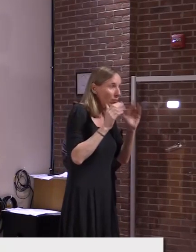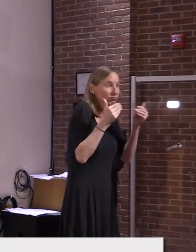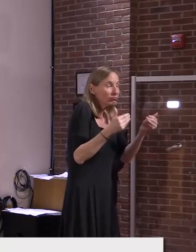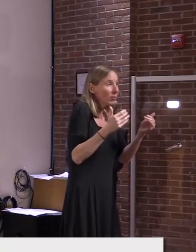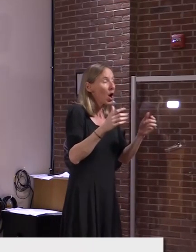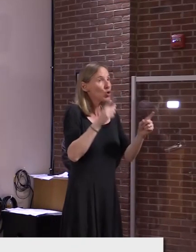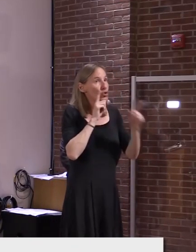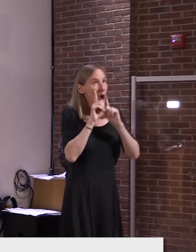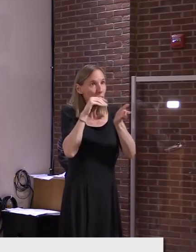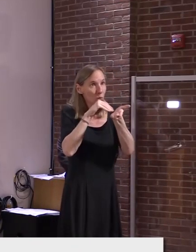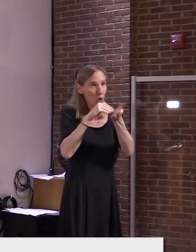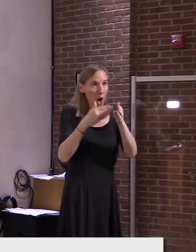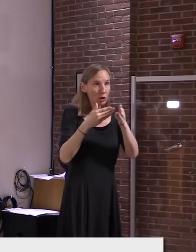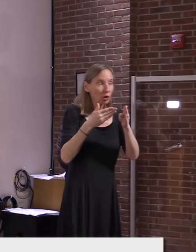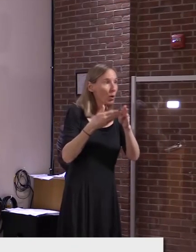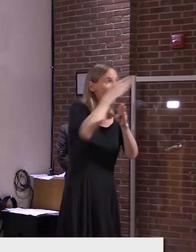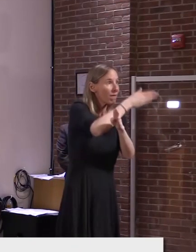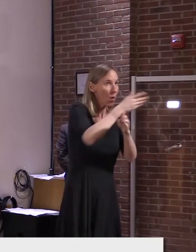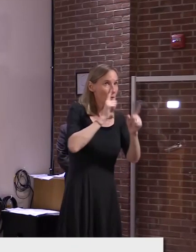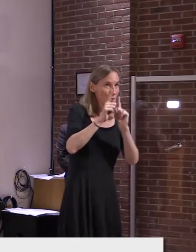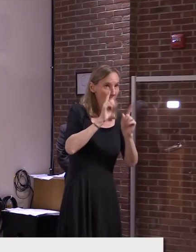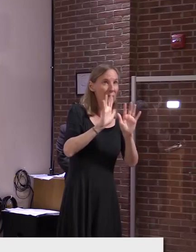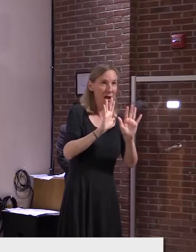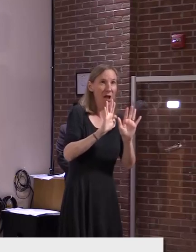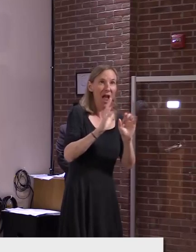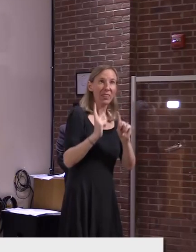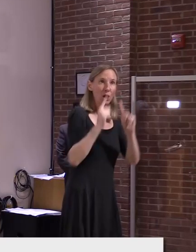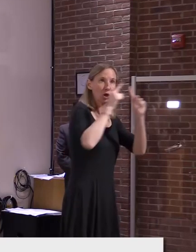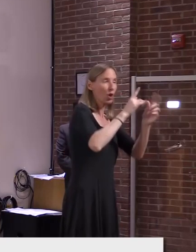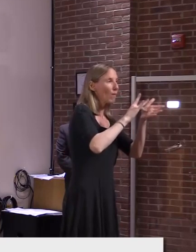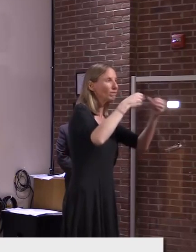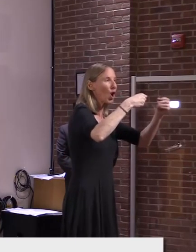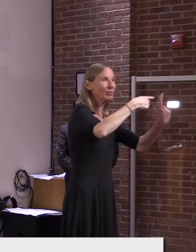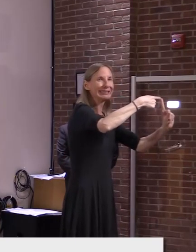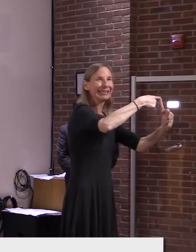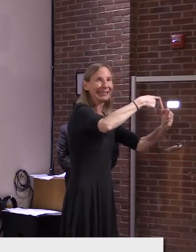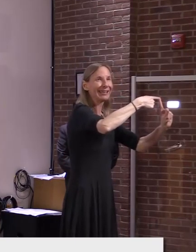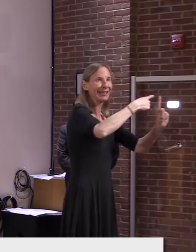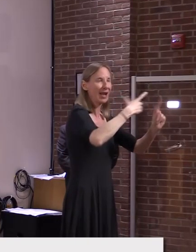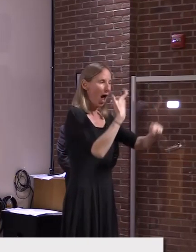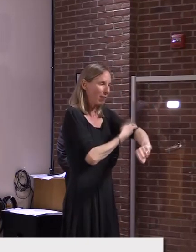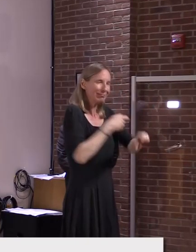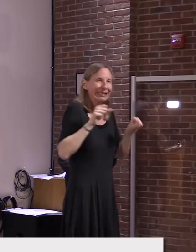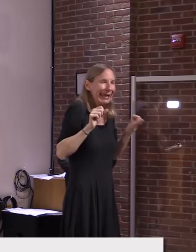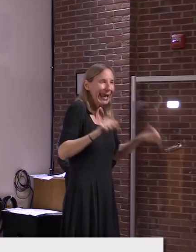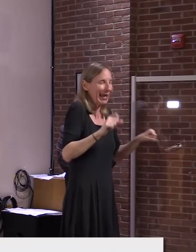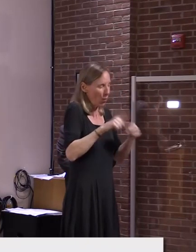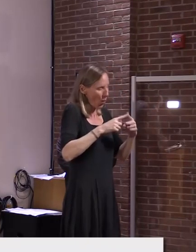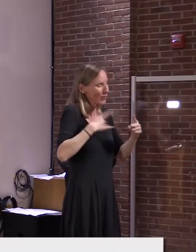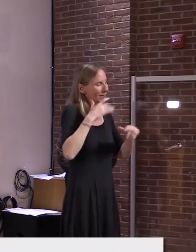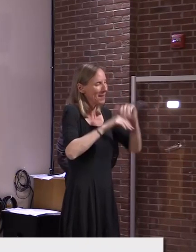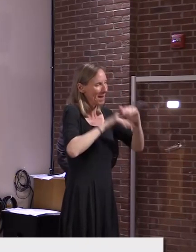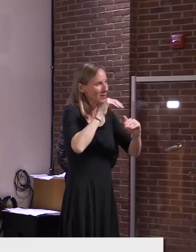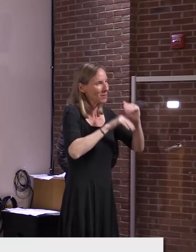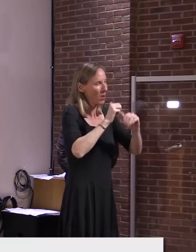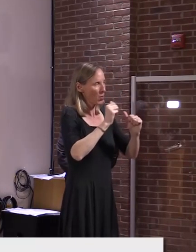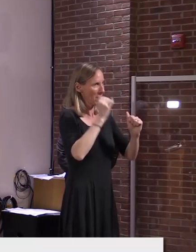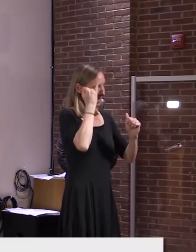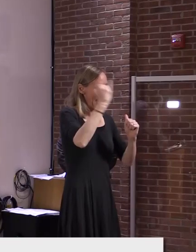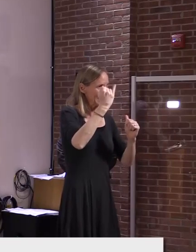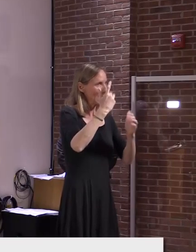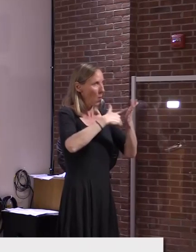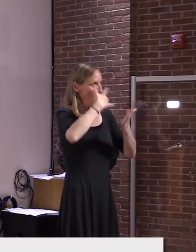their healthcare provider ahead of time, but still go to another site to get the vaccine once they feel comfortable with the concept